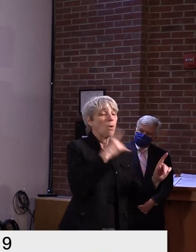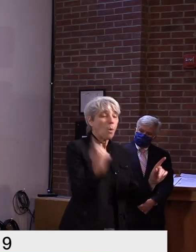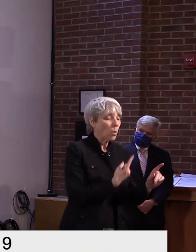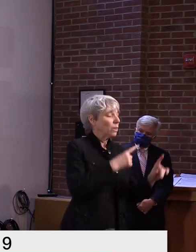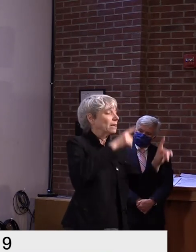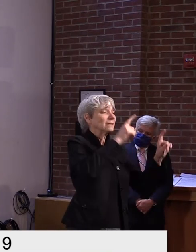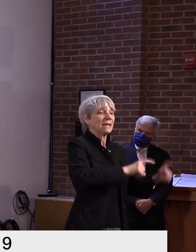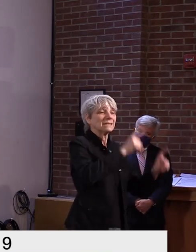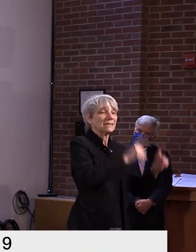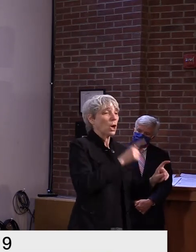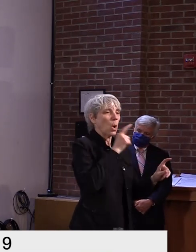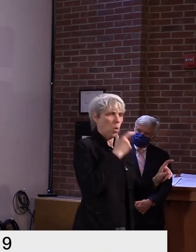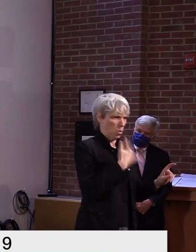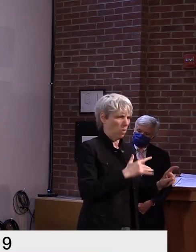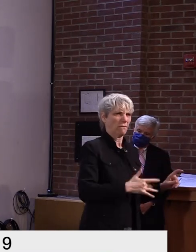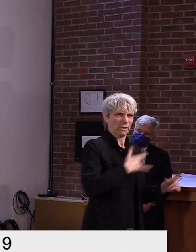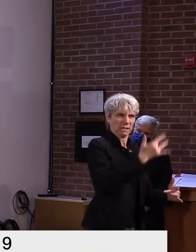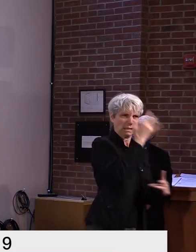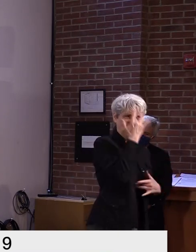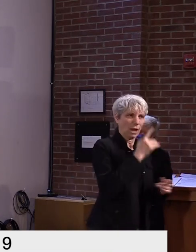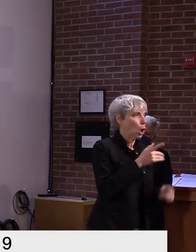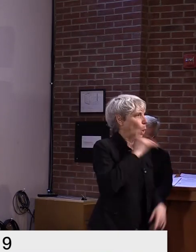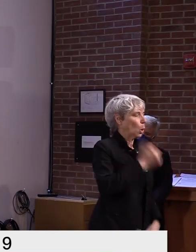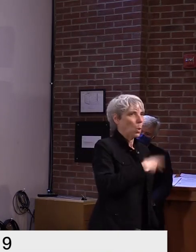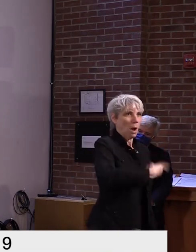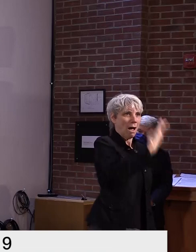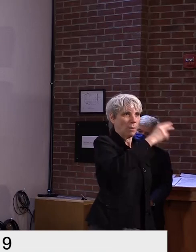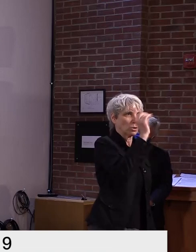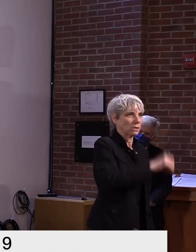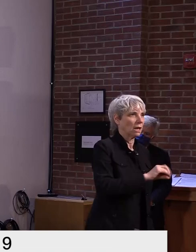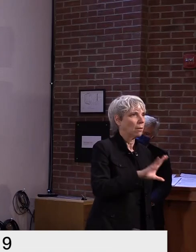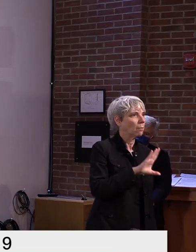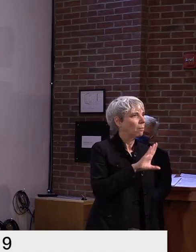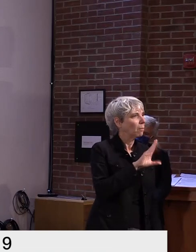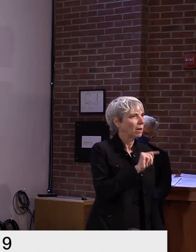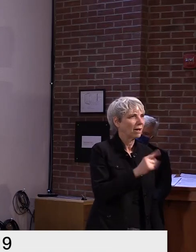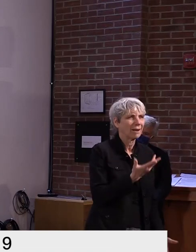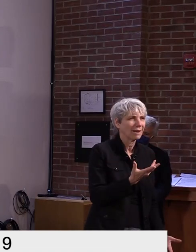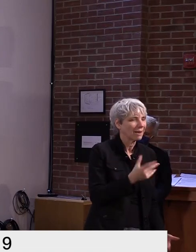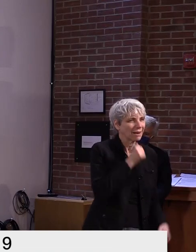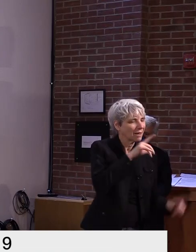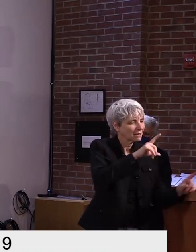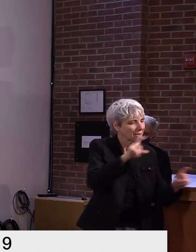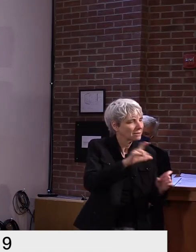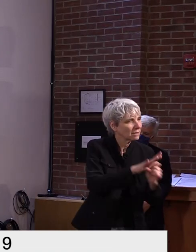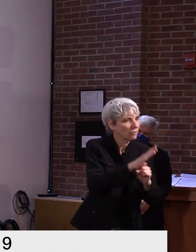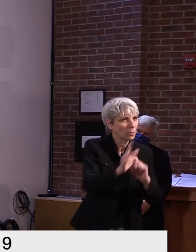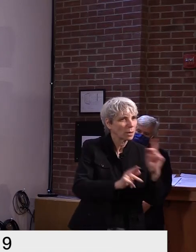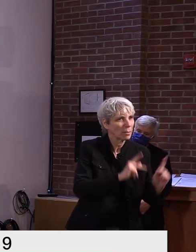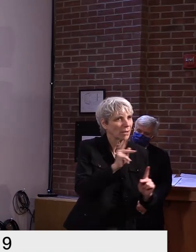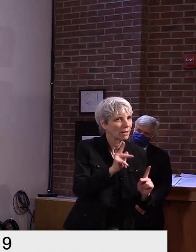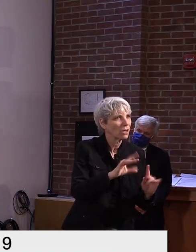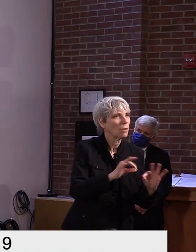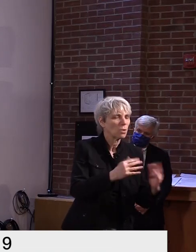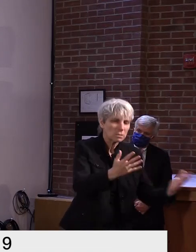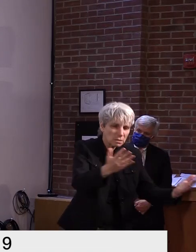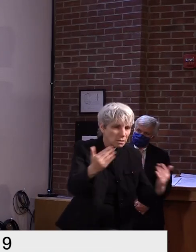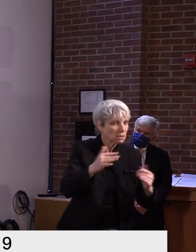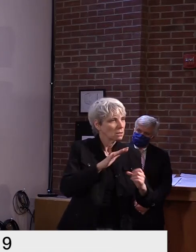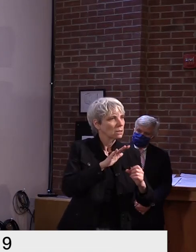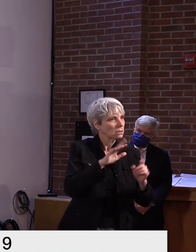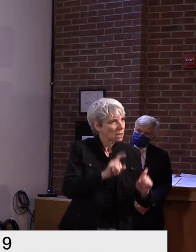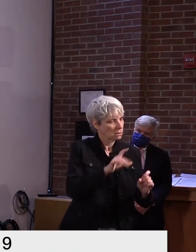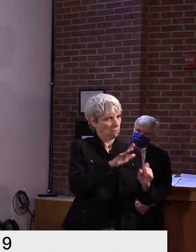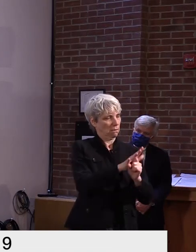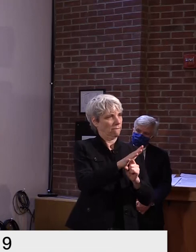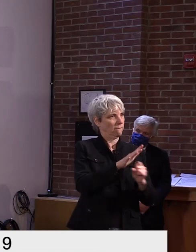reflect the level of viral infection in the population at large in the state. So to be clear, our